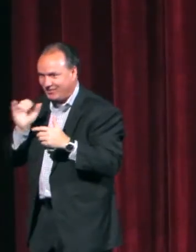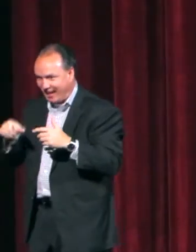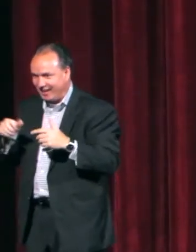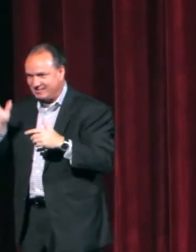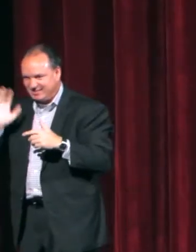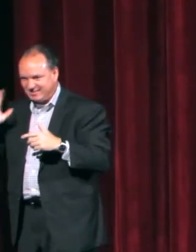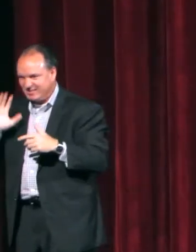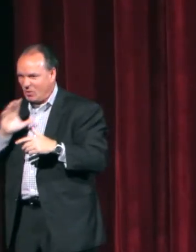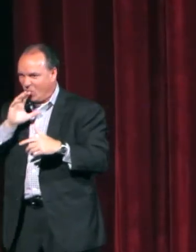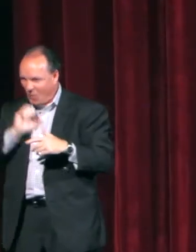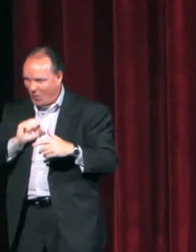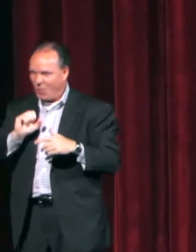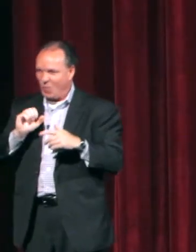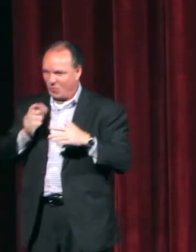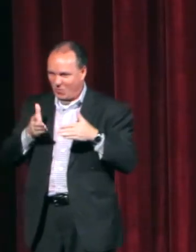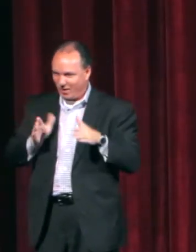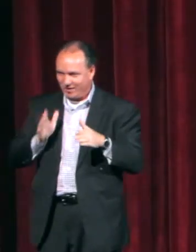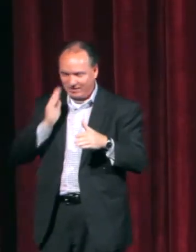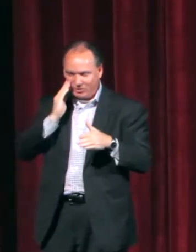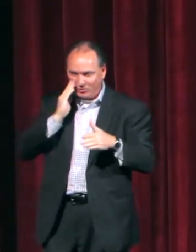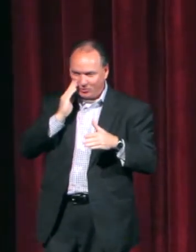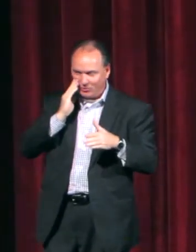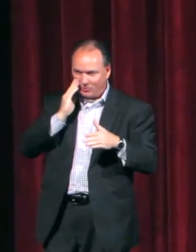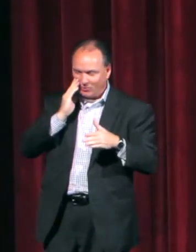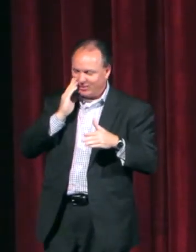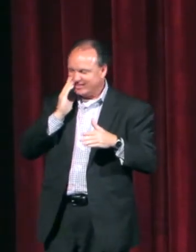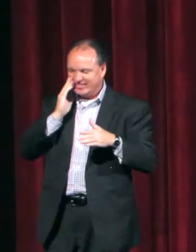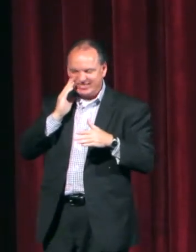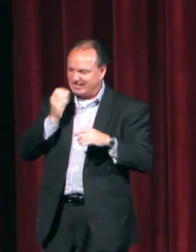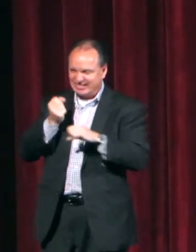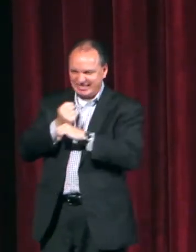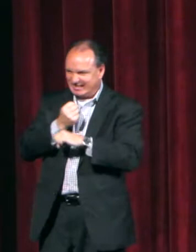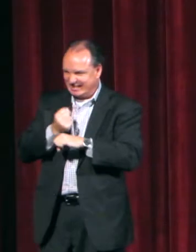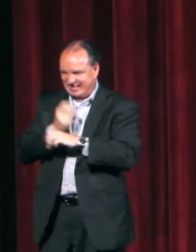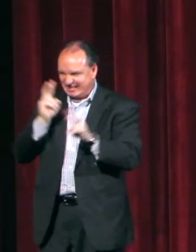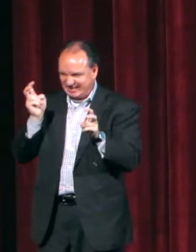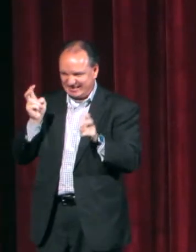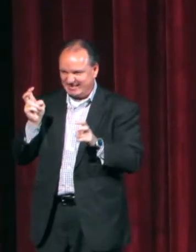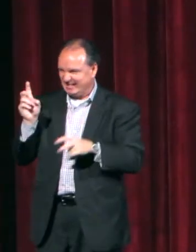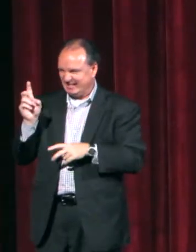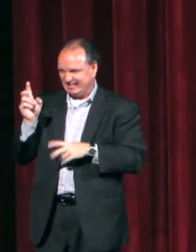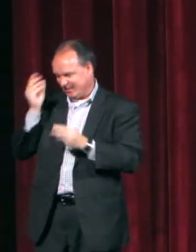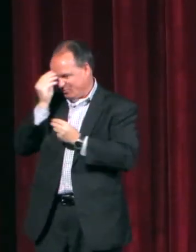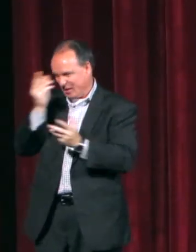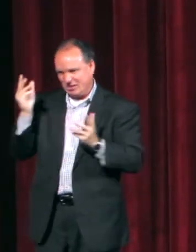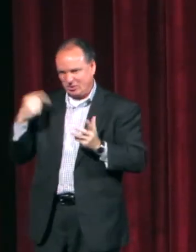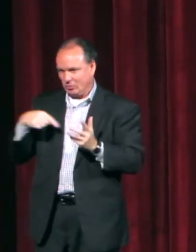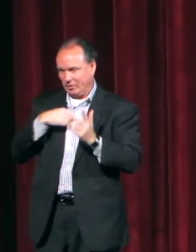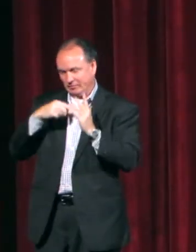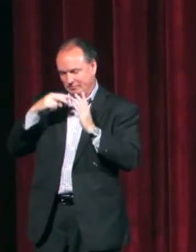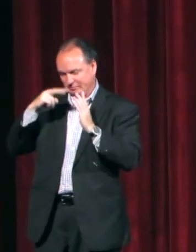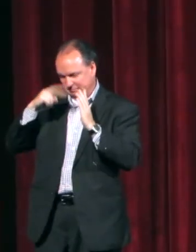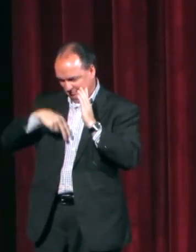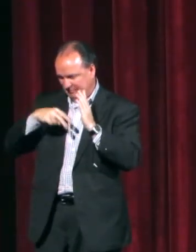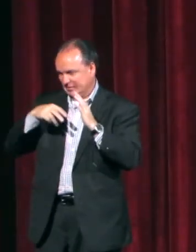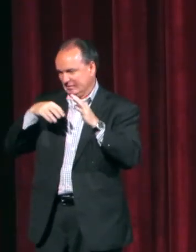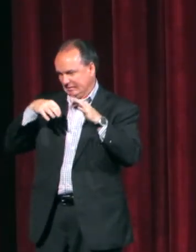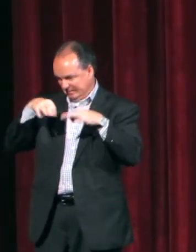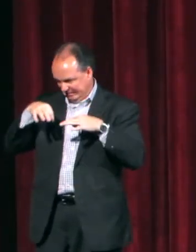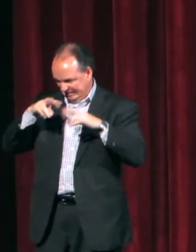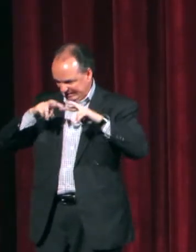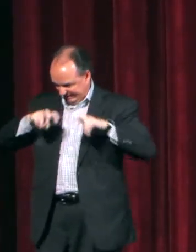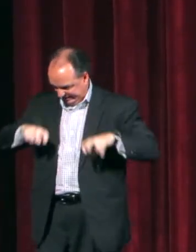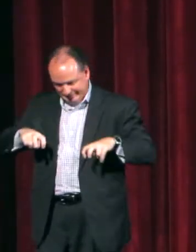think those days and statistics and information data that we have that we've been afforded the opportunity to look